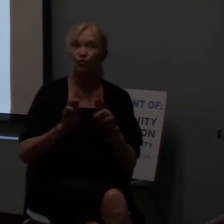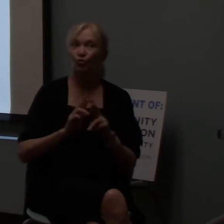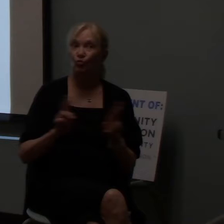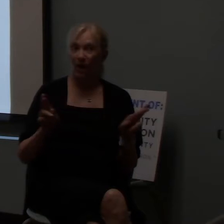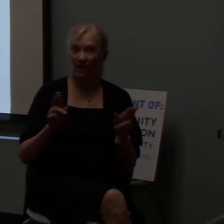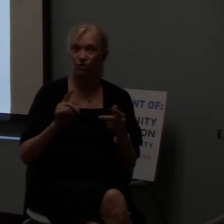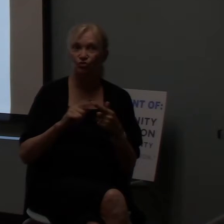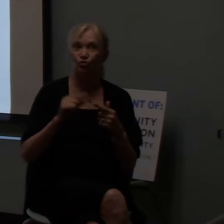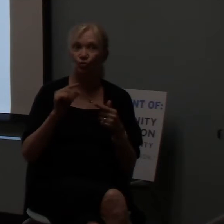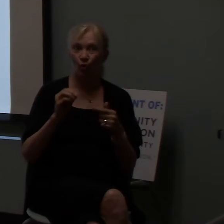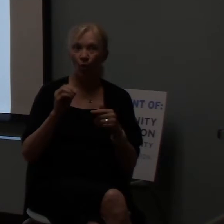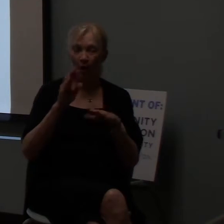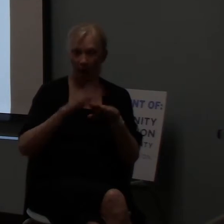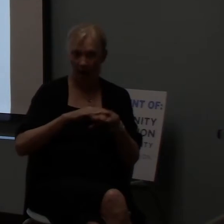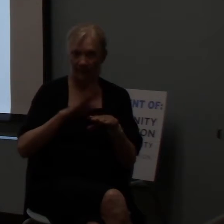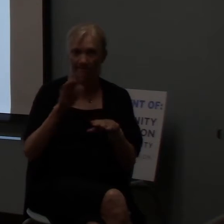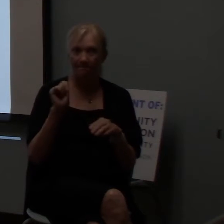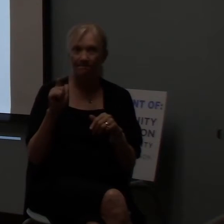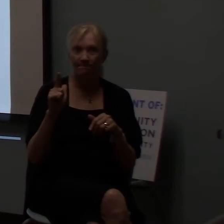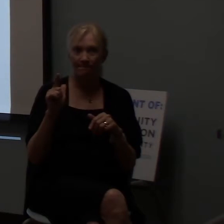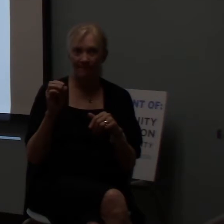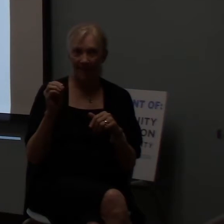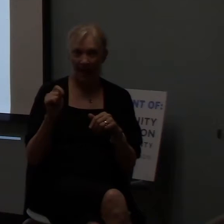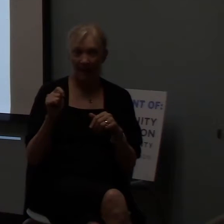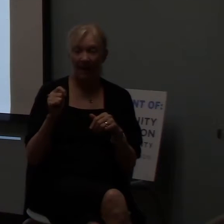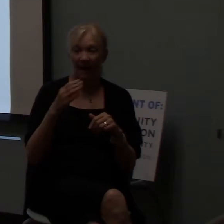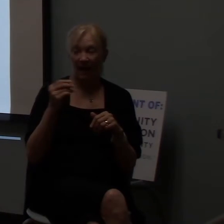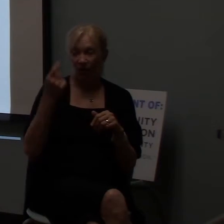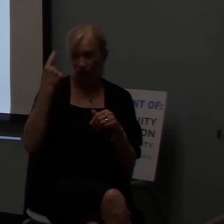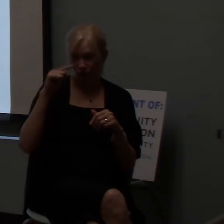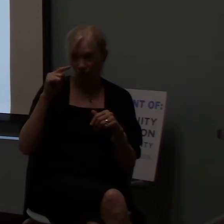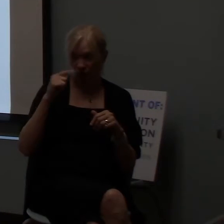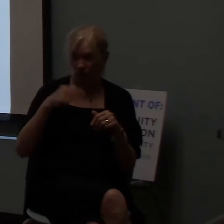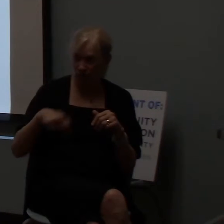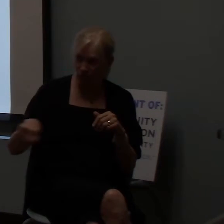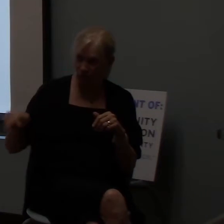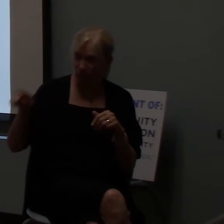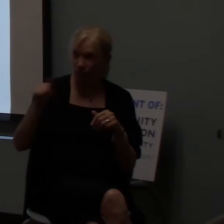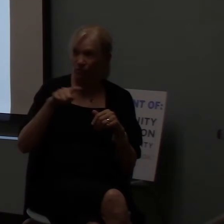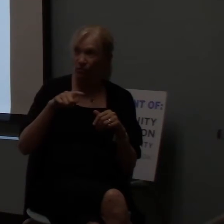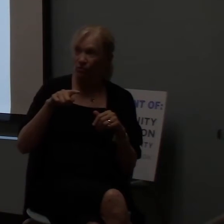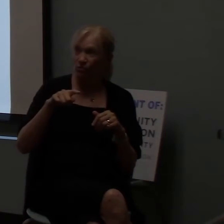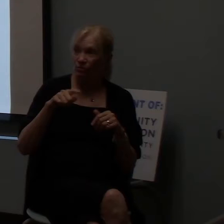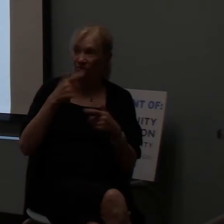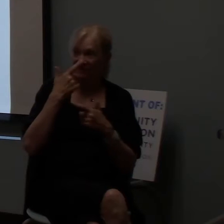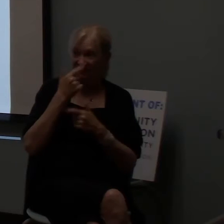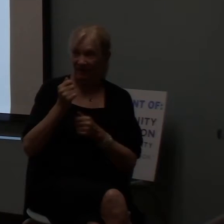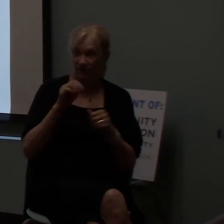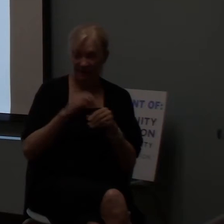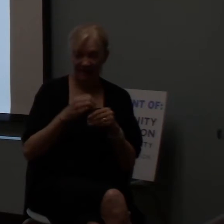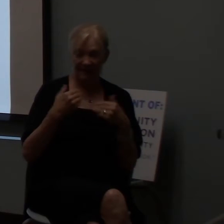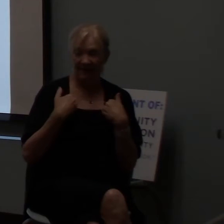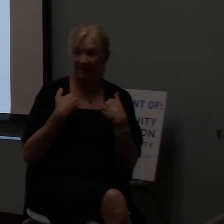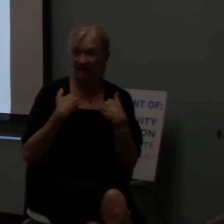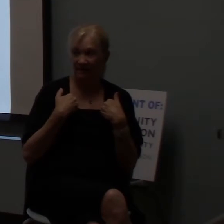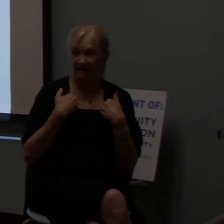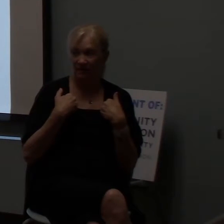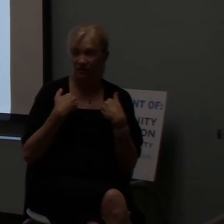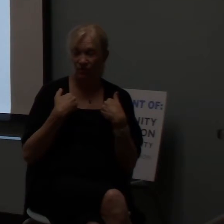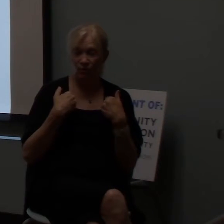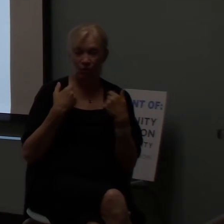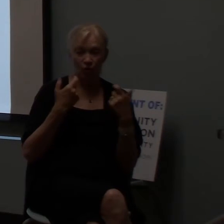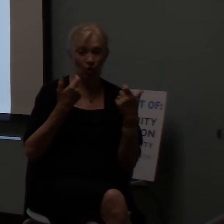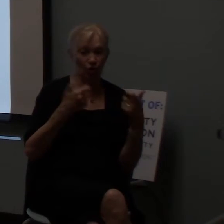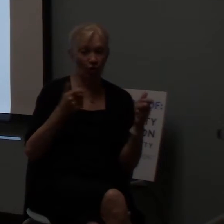go. And for all of you, in particular, some of you are interested in having larger